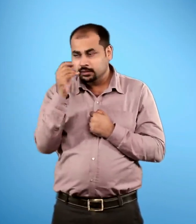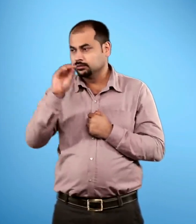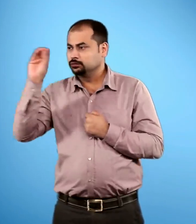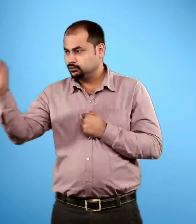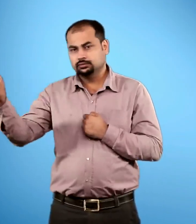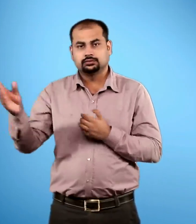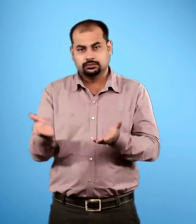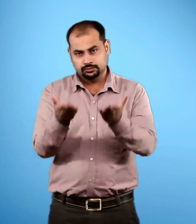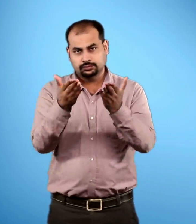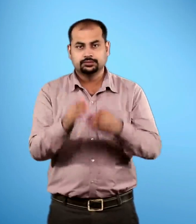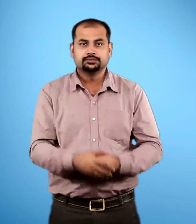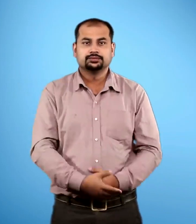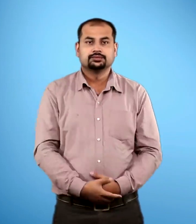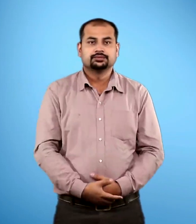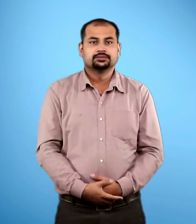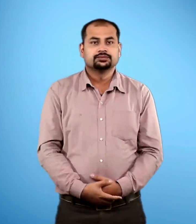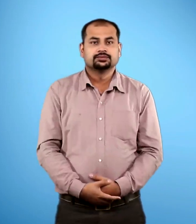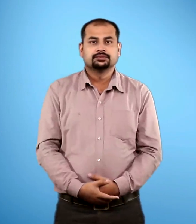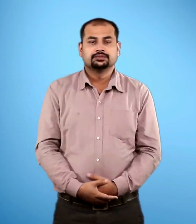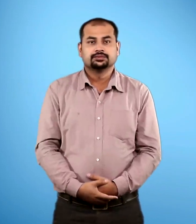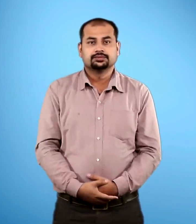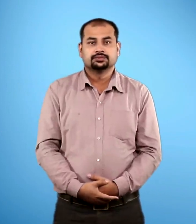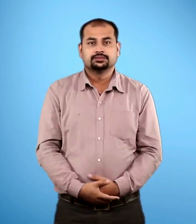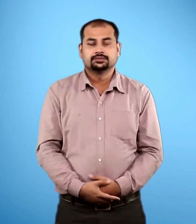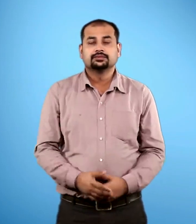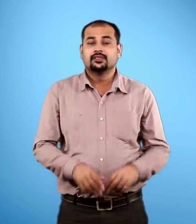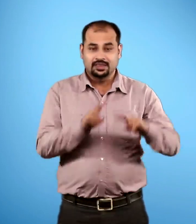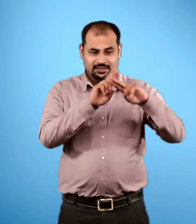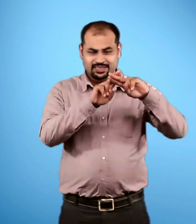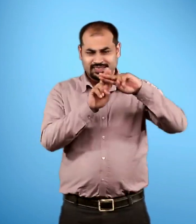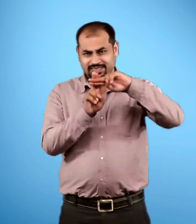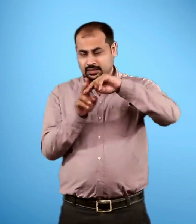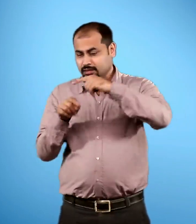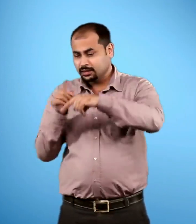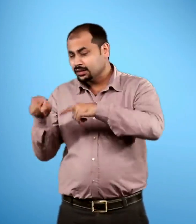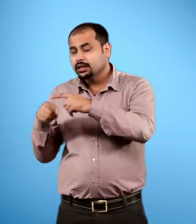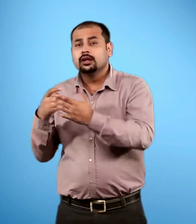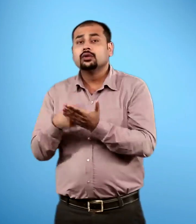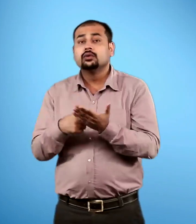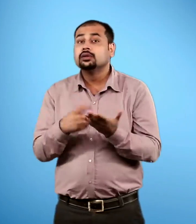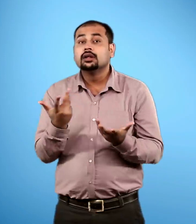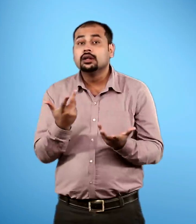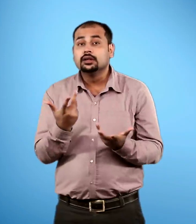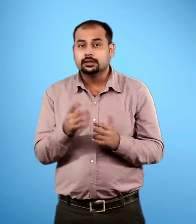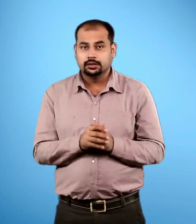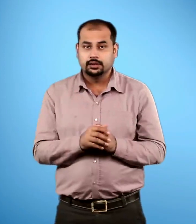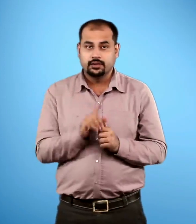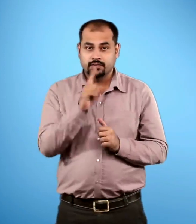4 instances are given. 1 space is blank for you to fill up. The rule of the pattern